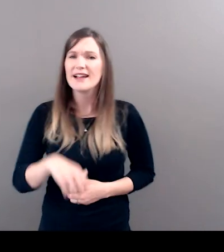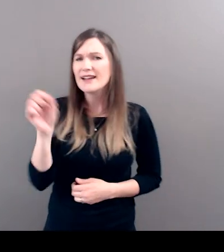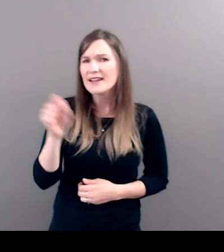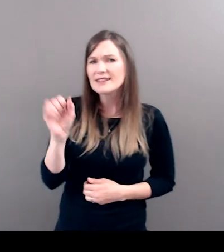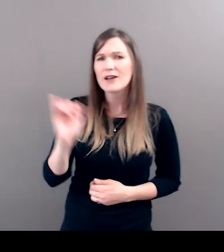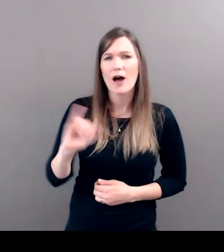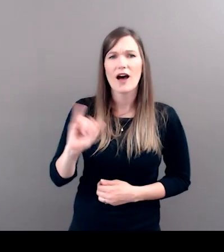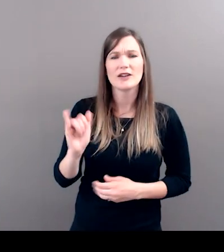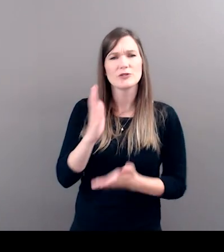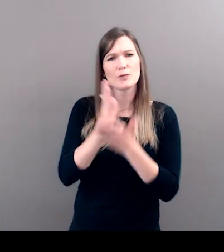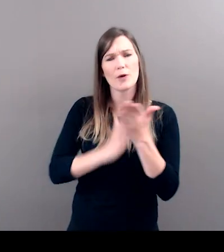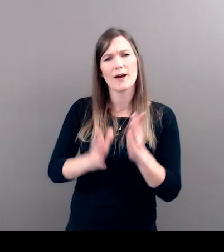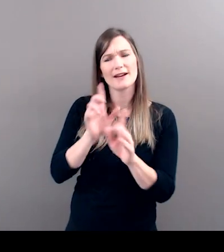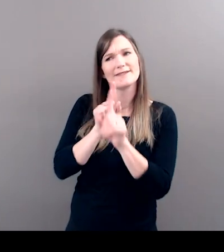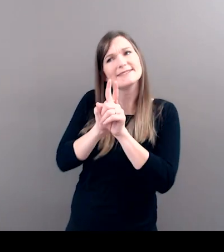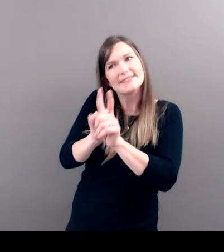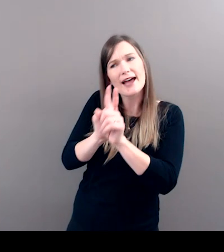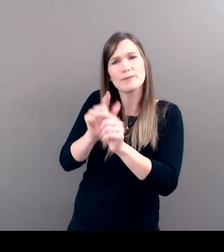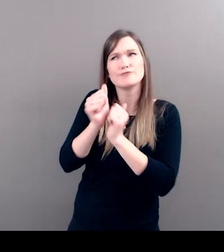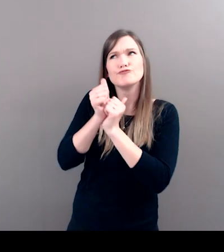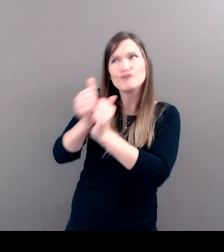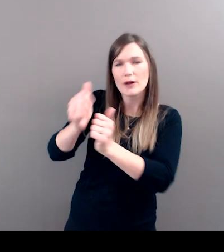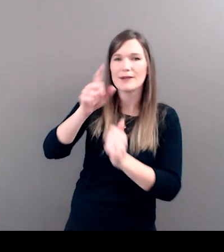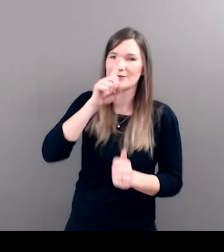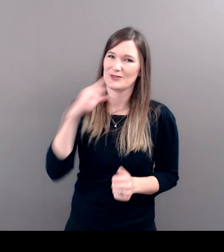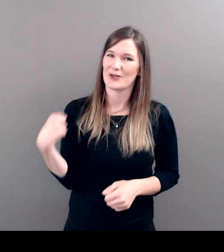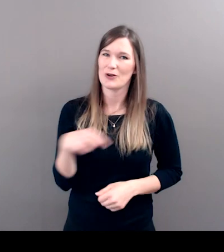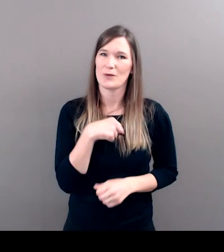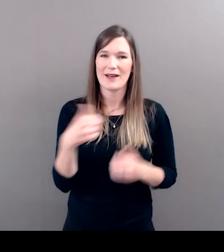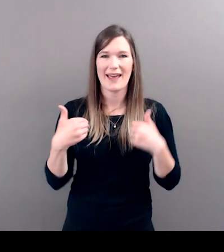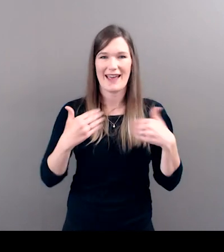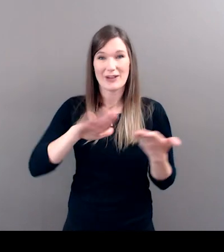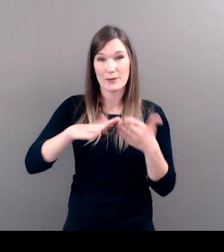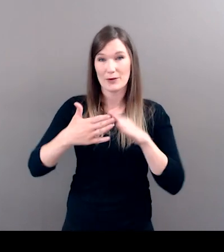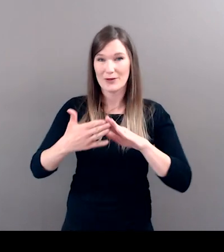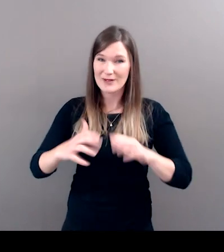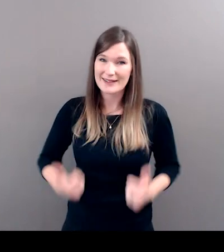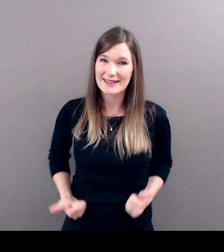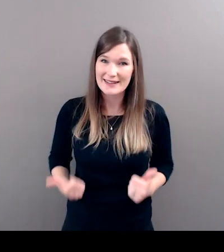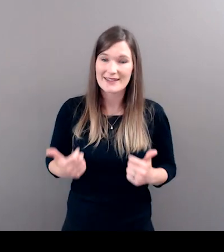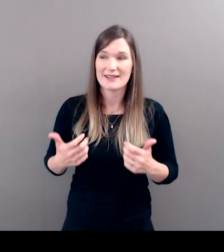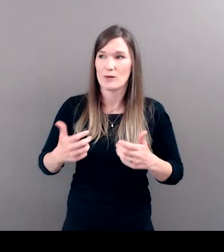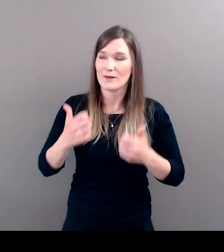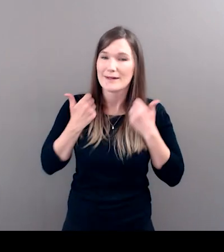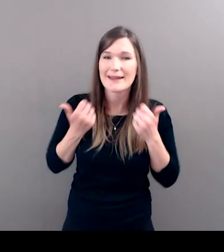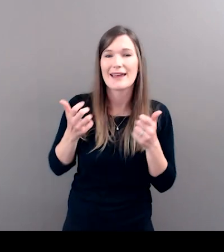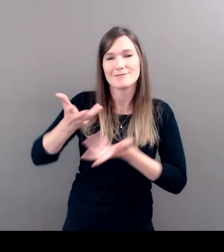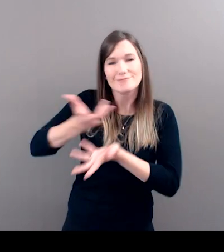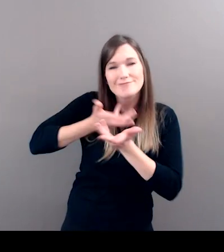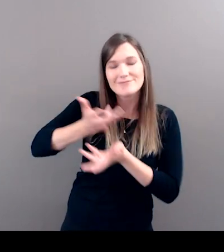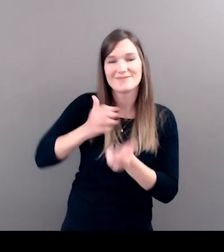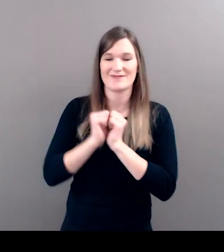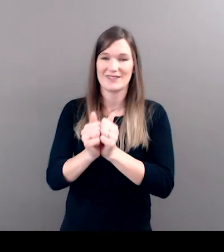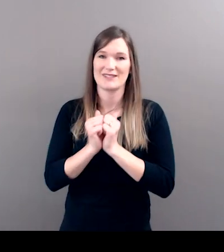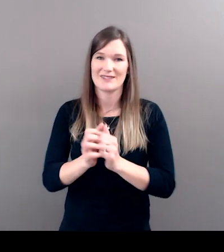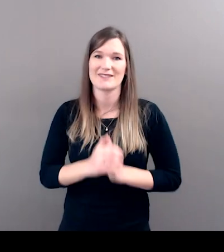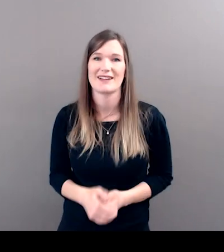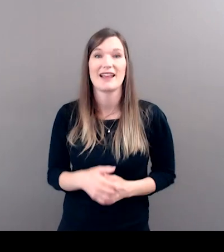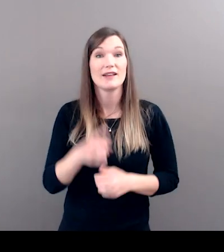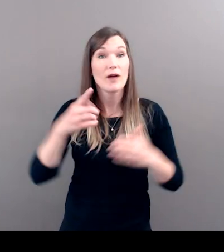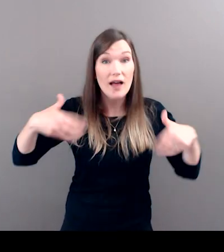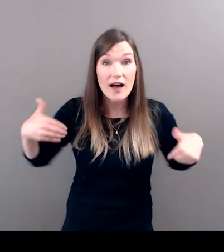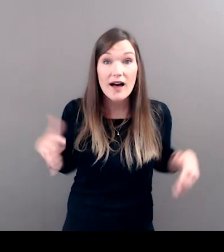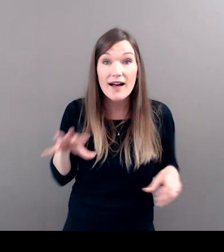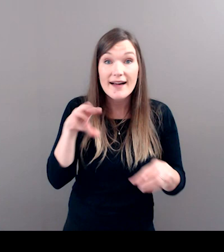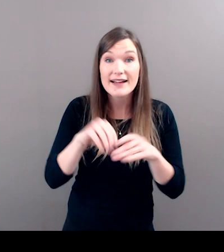walking in community. That's right. Right? Through groups. So please, if you have not yet joined a group, maybe God's calling you to lead a group, come. That's right. We